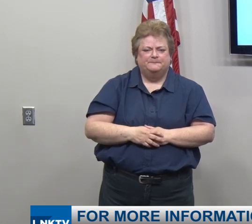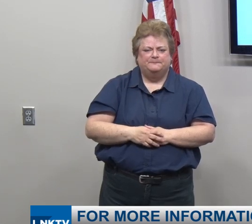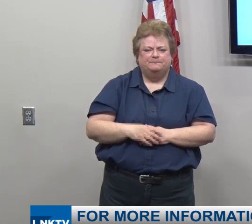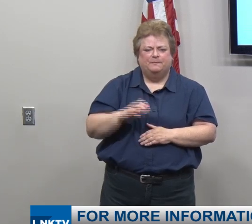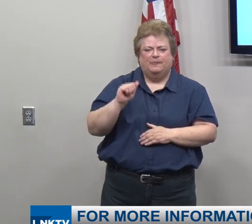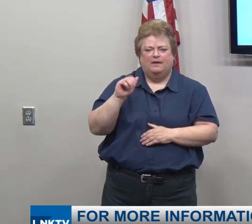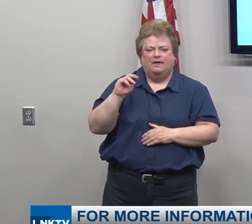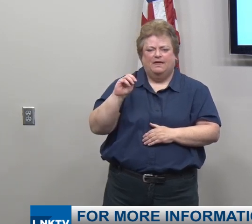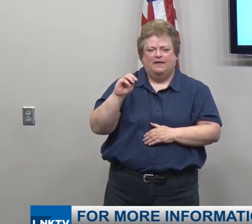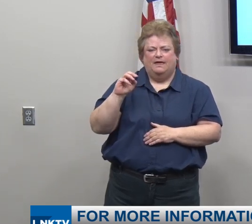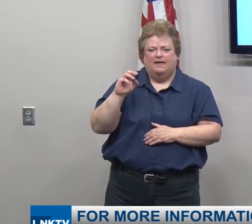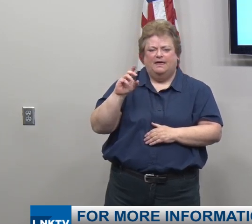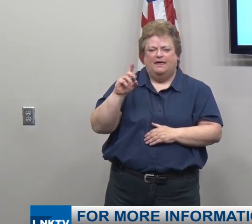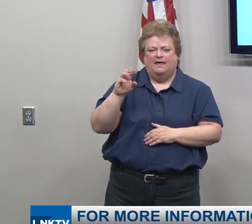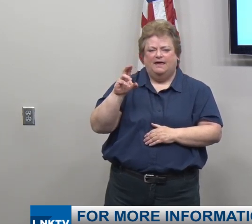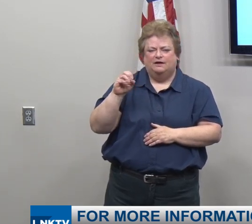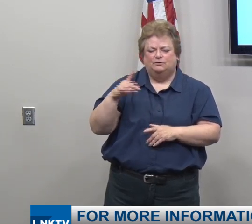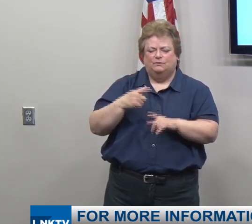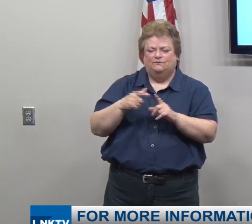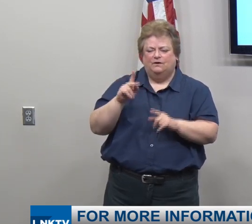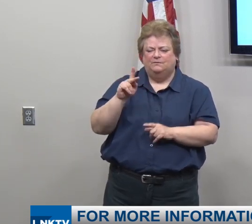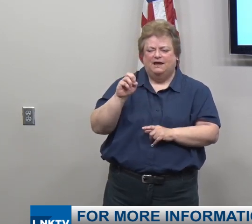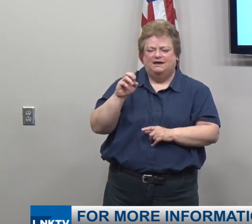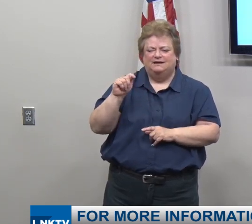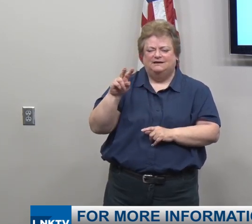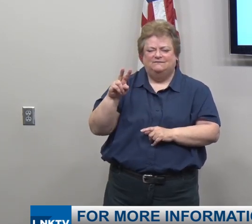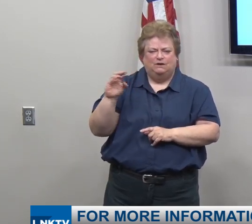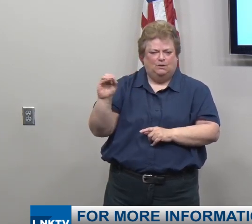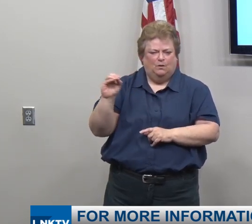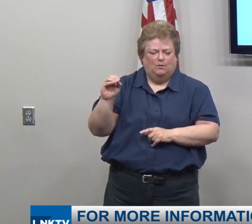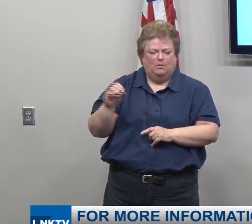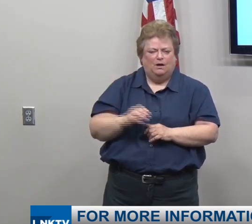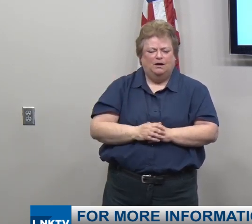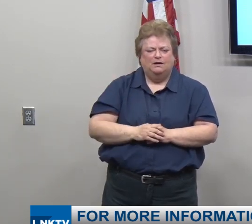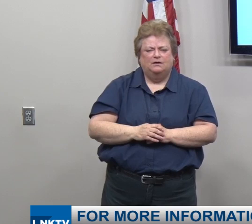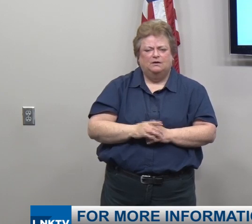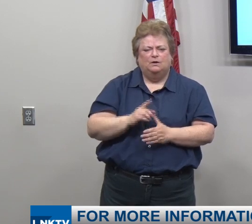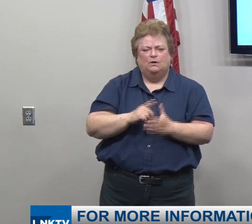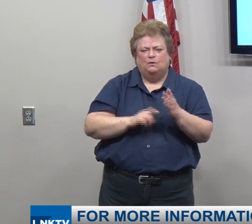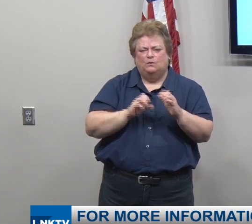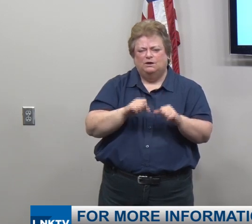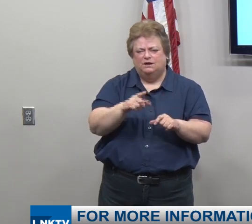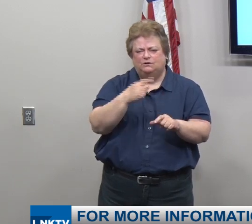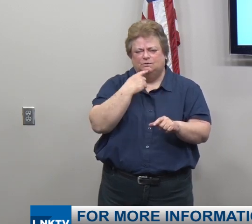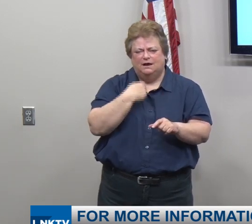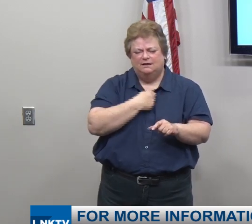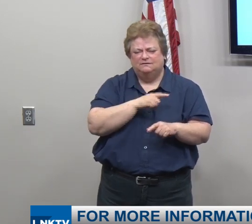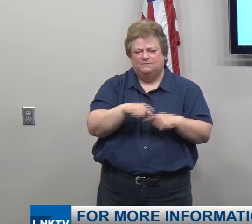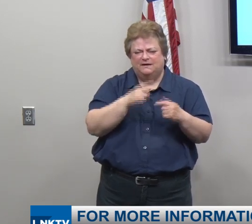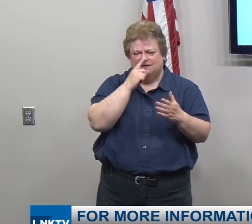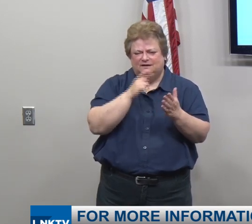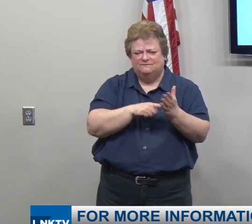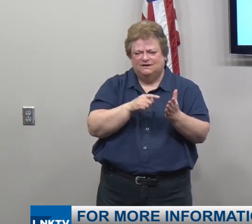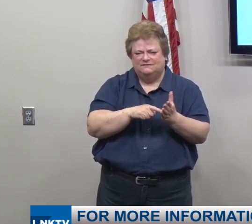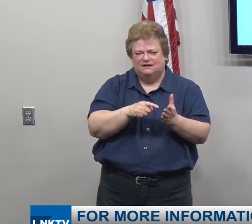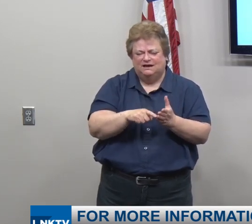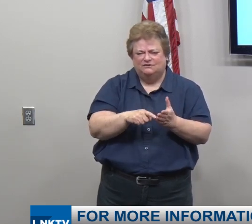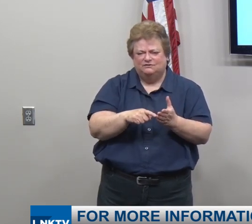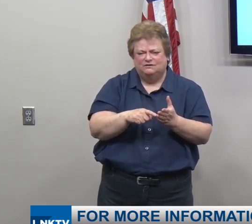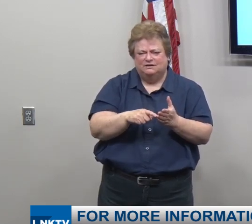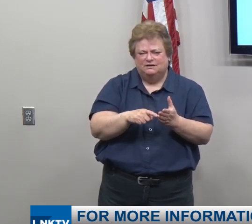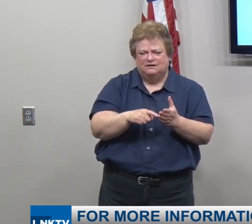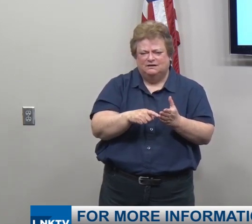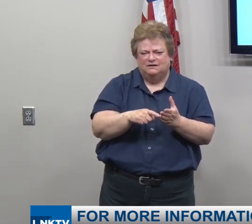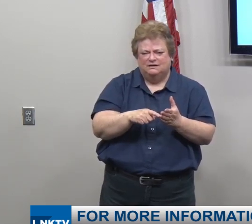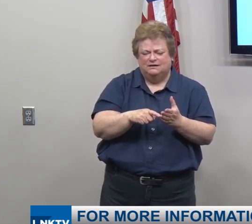Matt, Andrew Ozaki from KETV Omaha. What can you tell us about your investigation into the